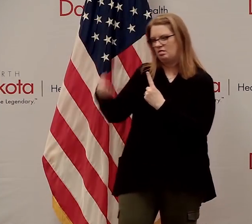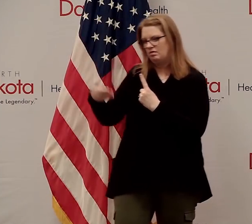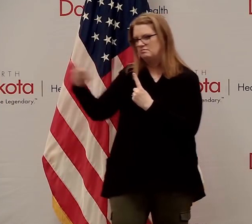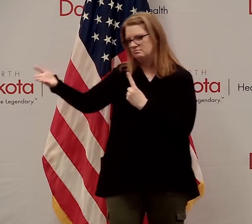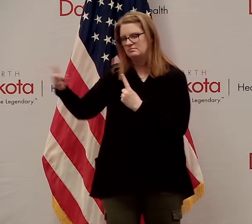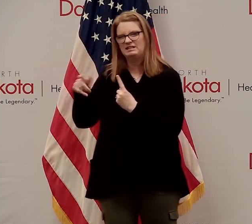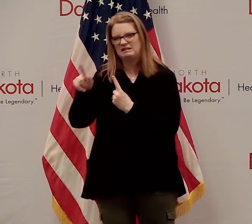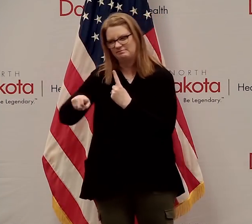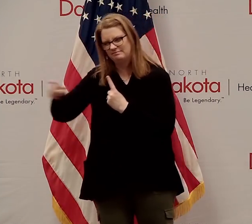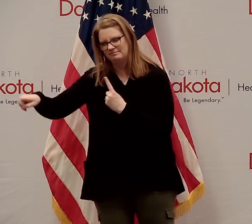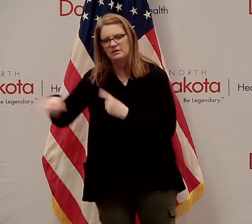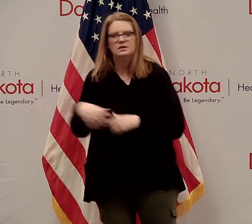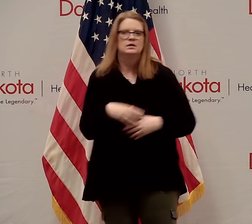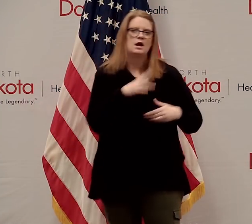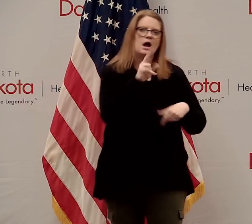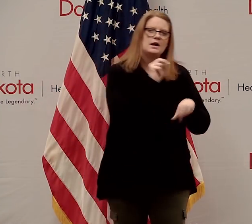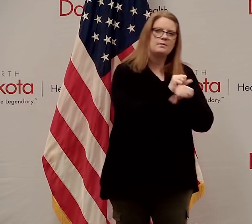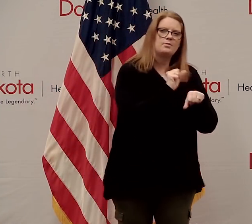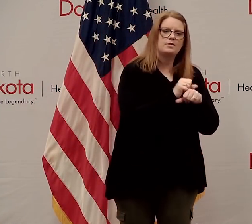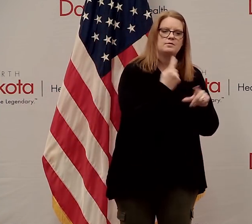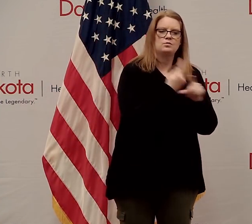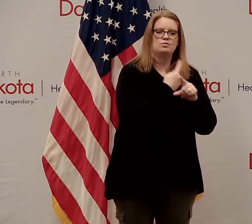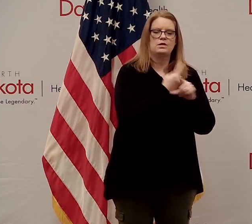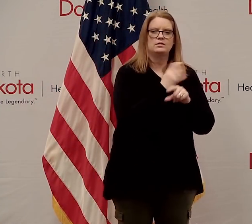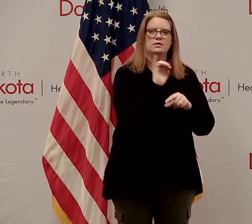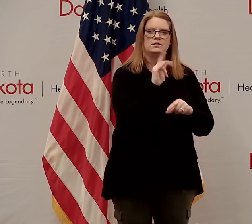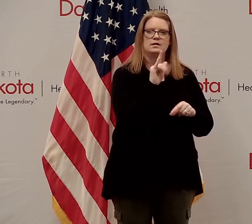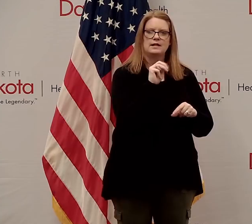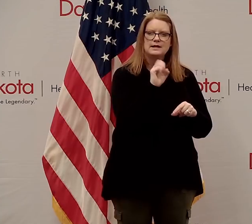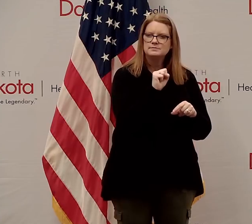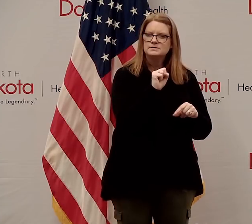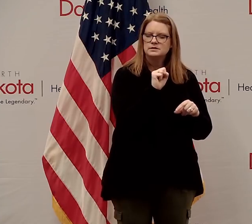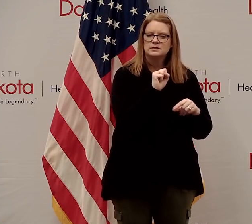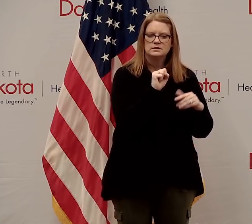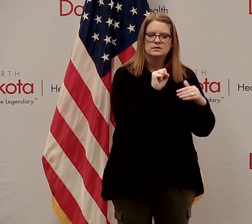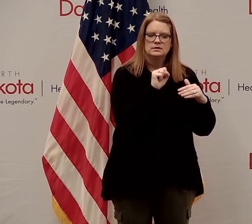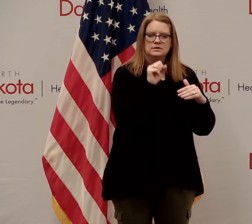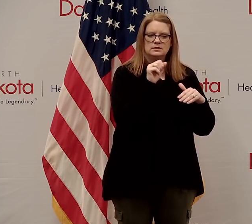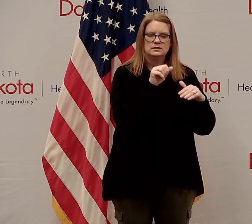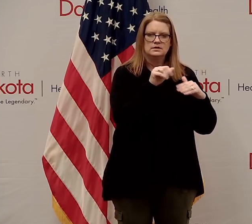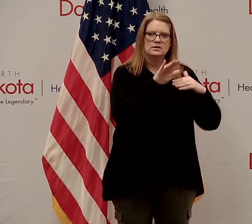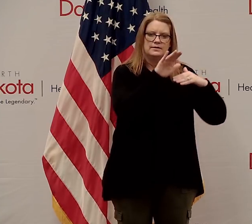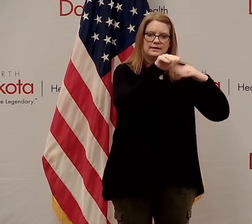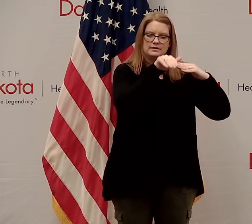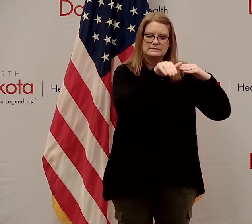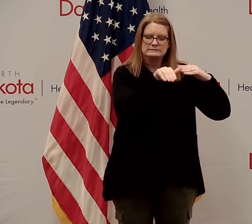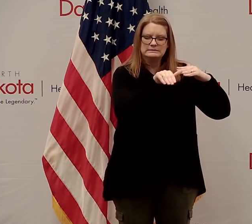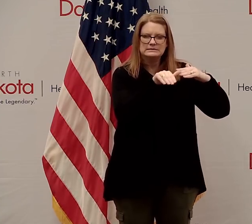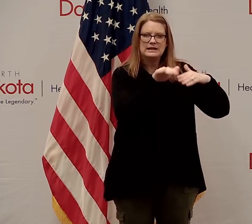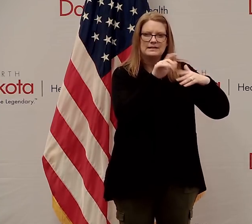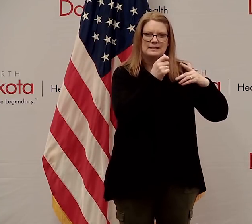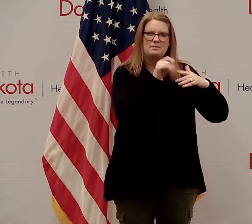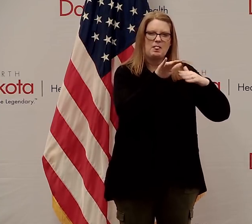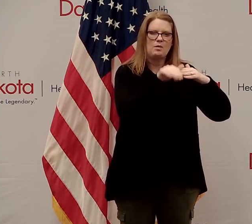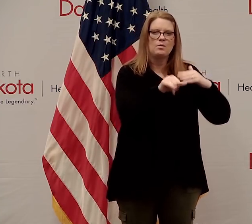today, Thursday, the regular claims, again, trending a little bit lower than what they were at our